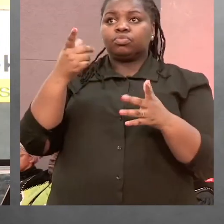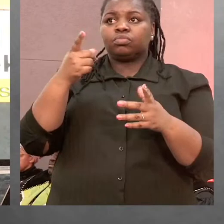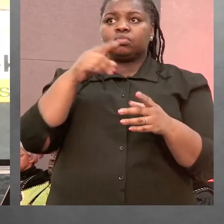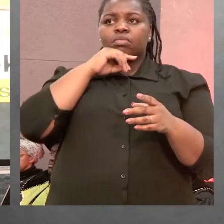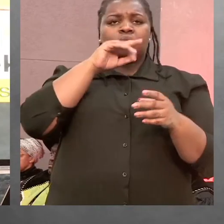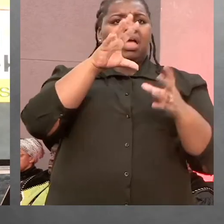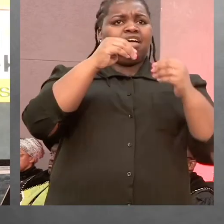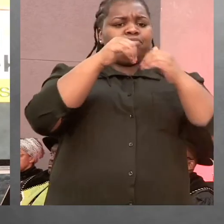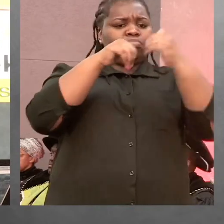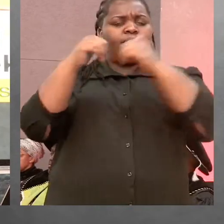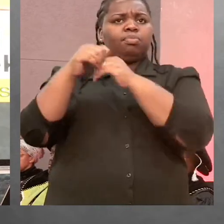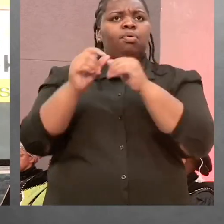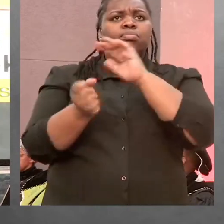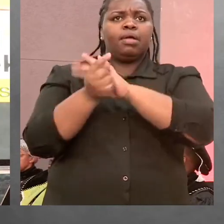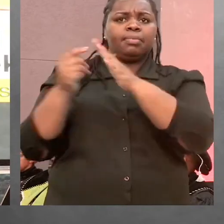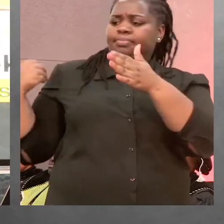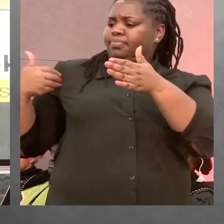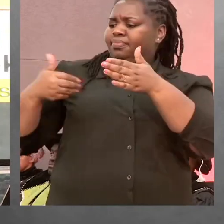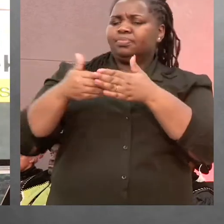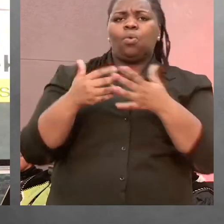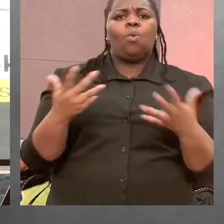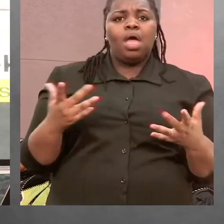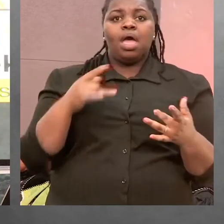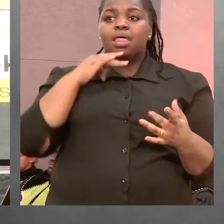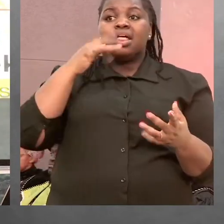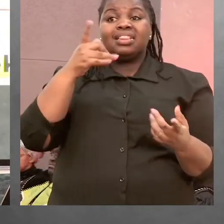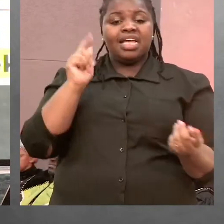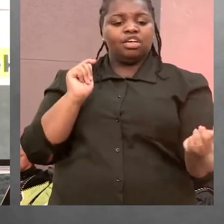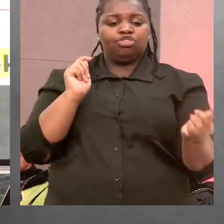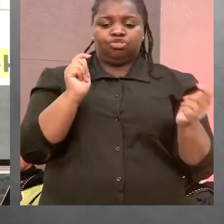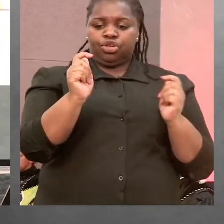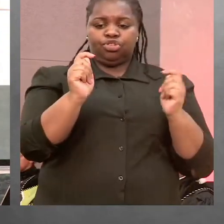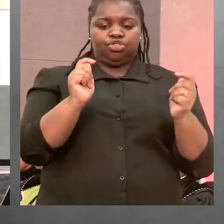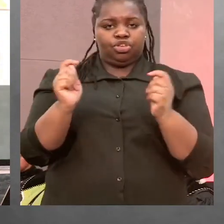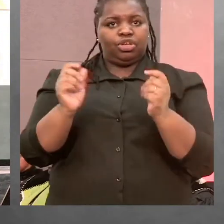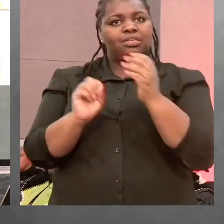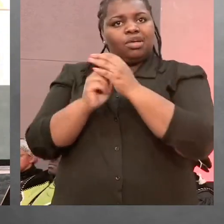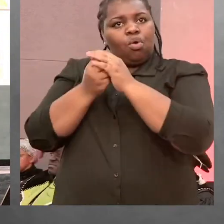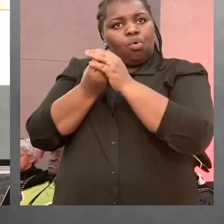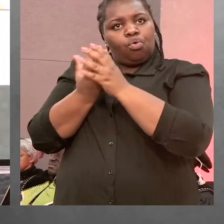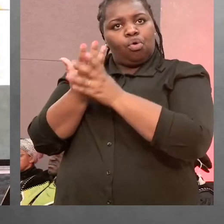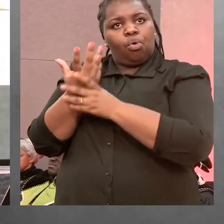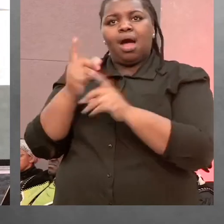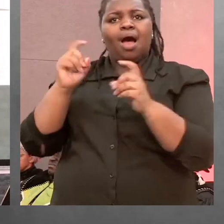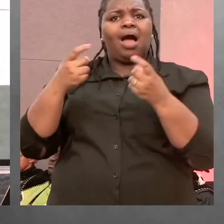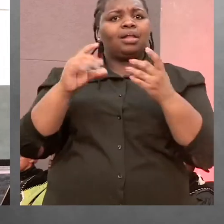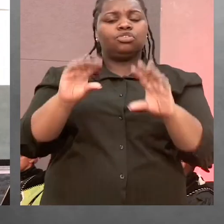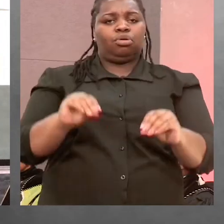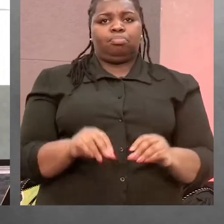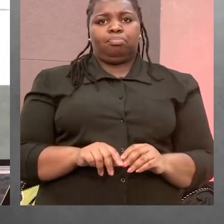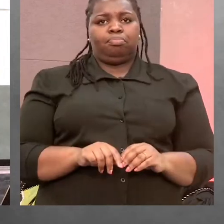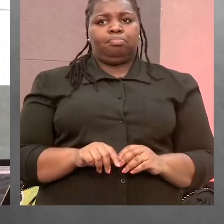is colonialism? So these winds of change that are blowing, no one is going to stop them.